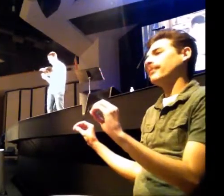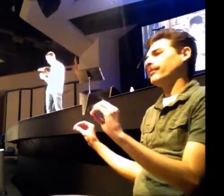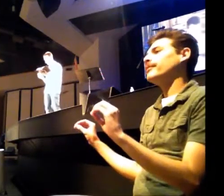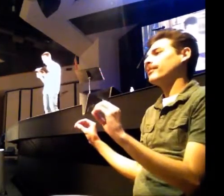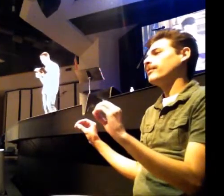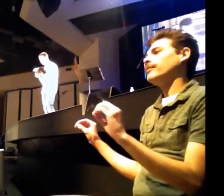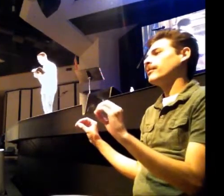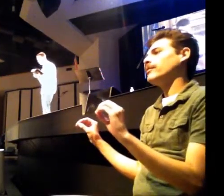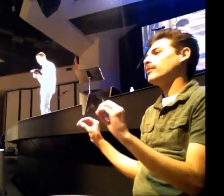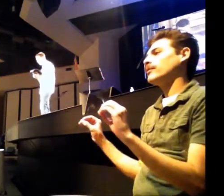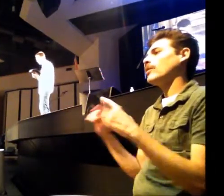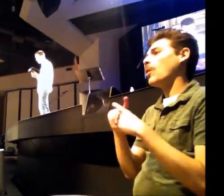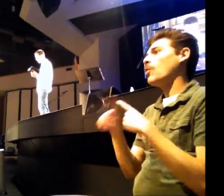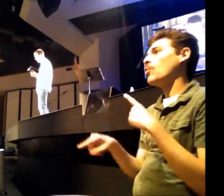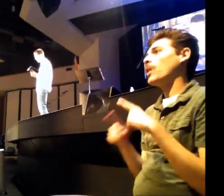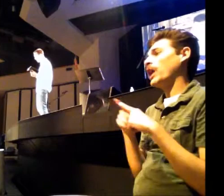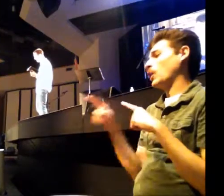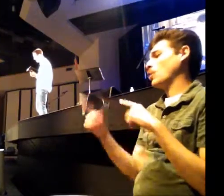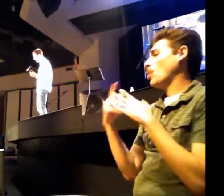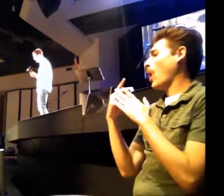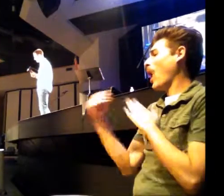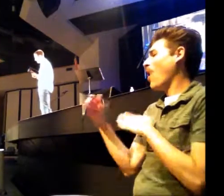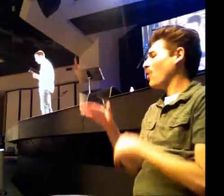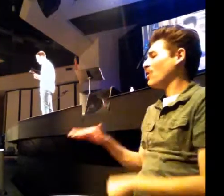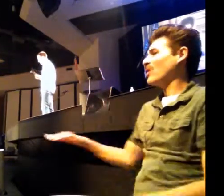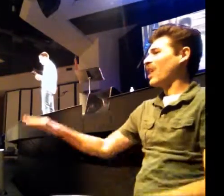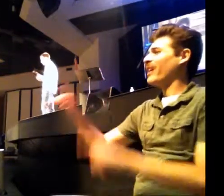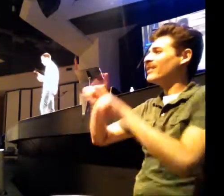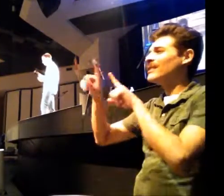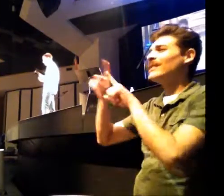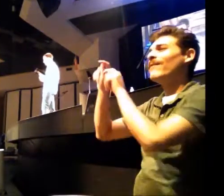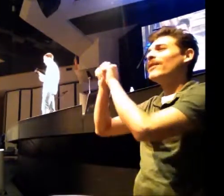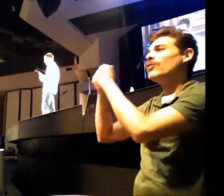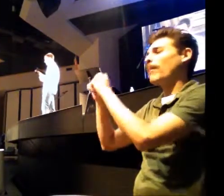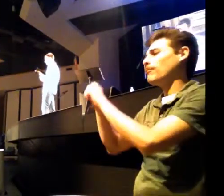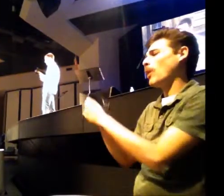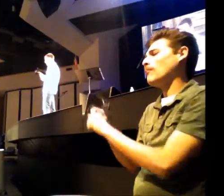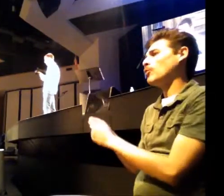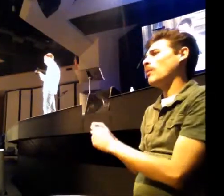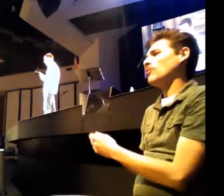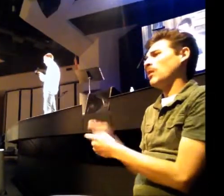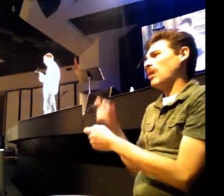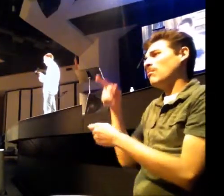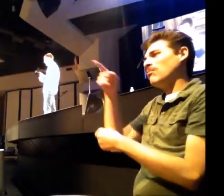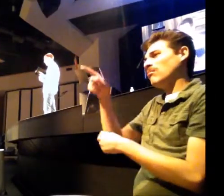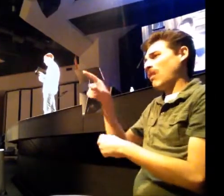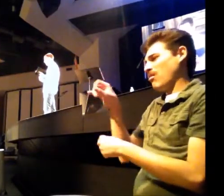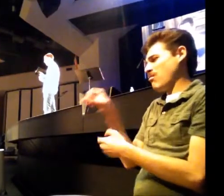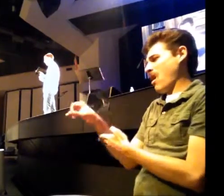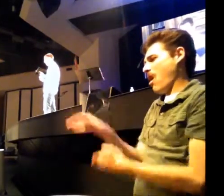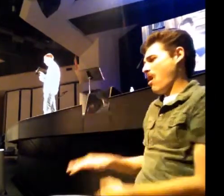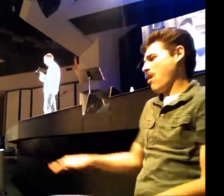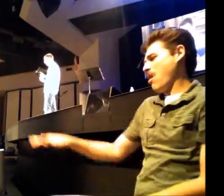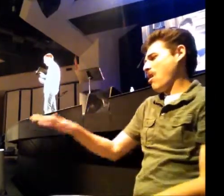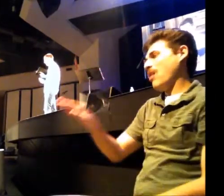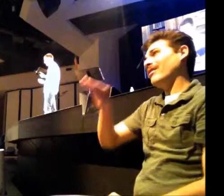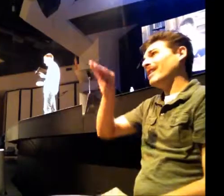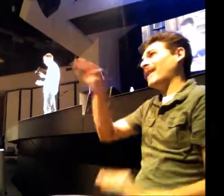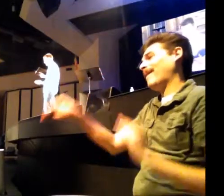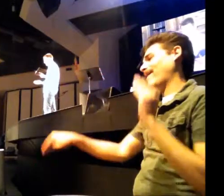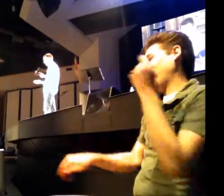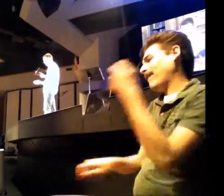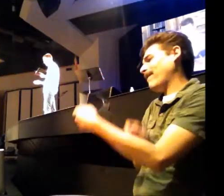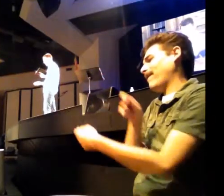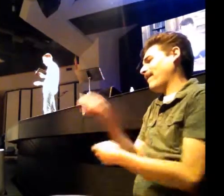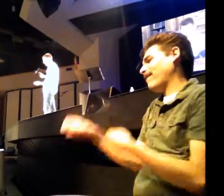brings you into the land of the Canaanites, the Hittites, the Amorites, the Hivites, and the Jebusites, which he swore your fathers to give you, a land flowing with milk and honey, a